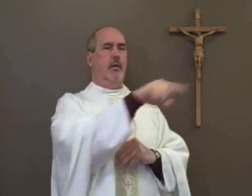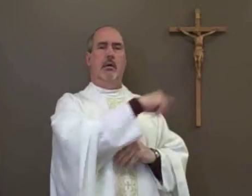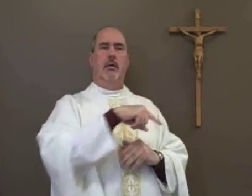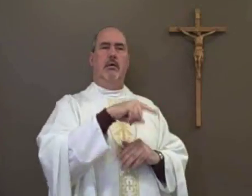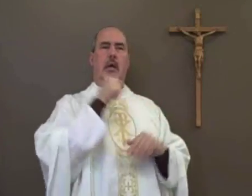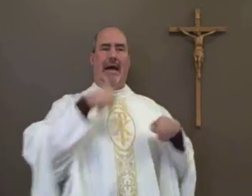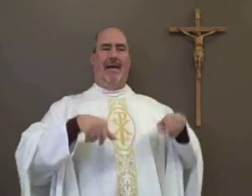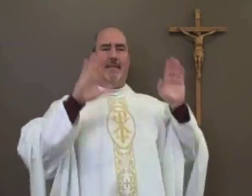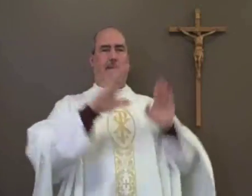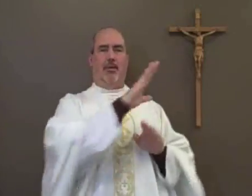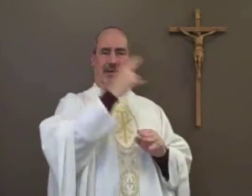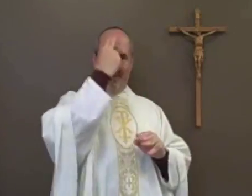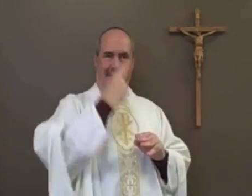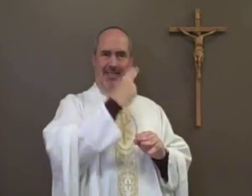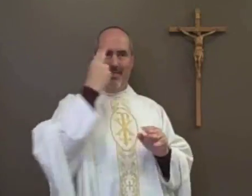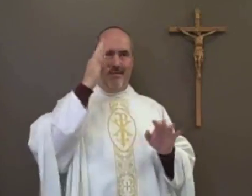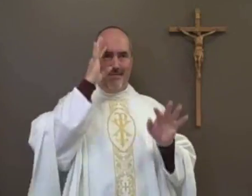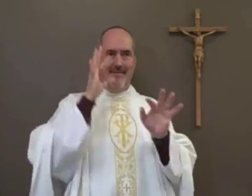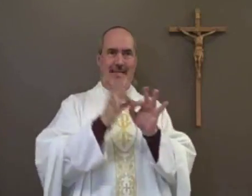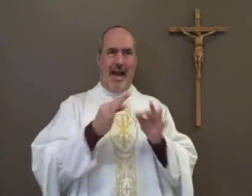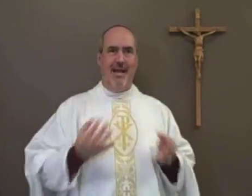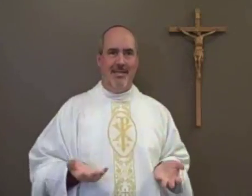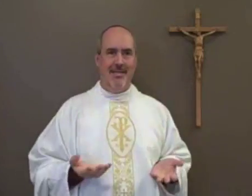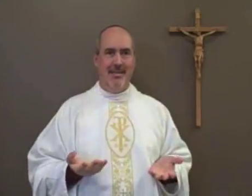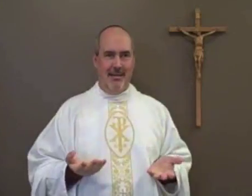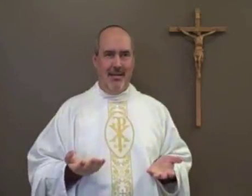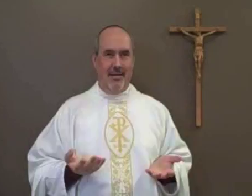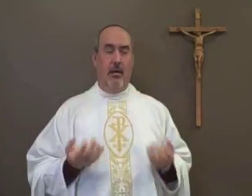to kill them if they didn't renounce their faith.